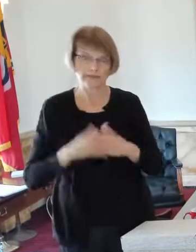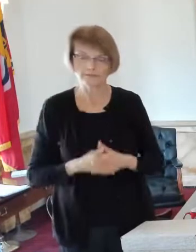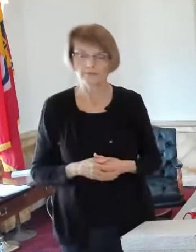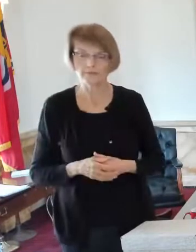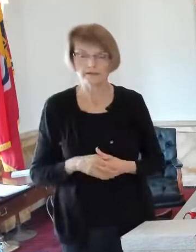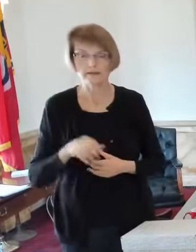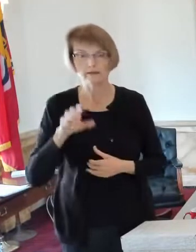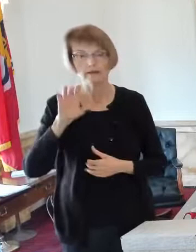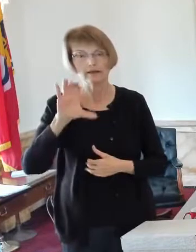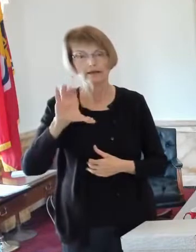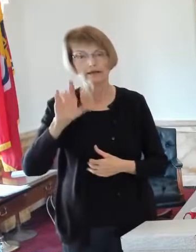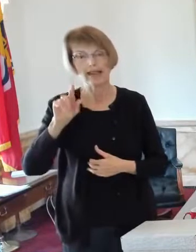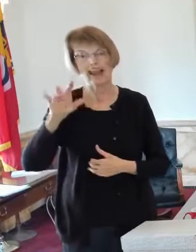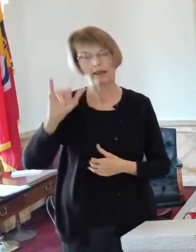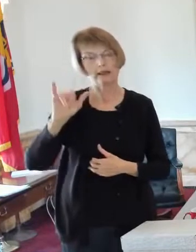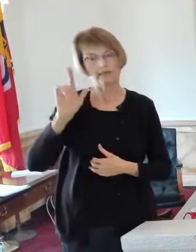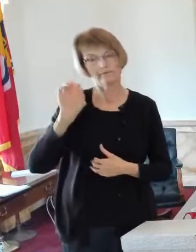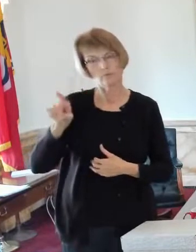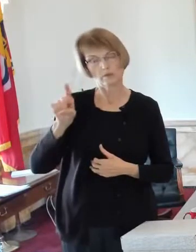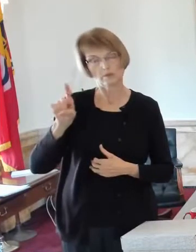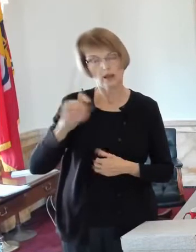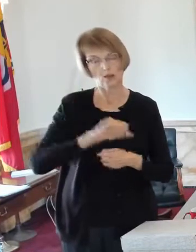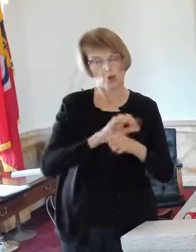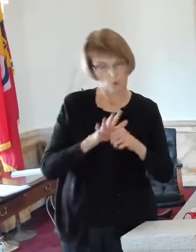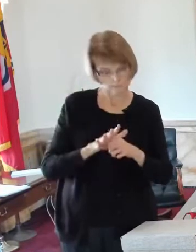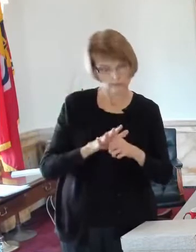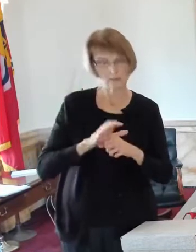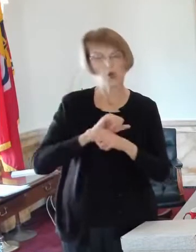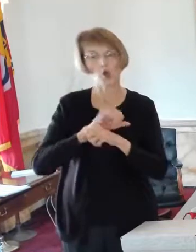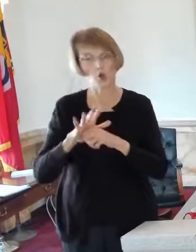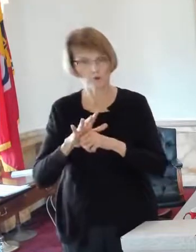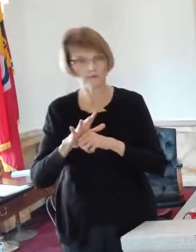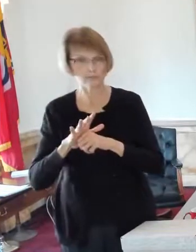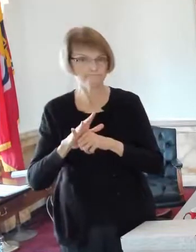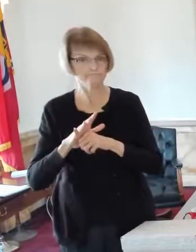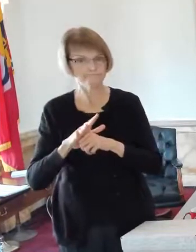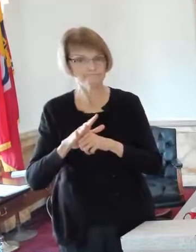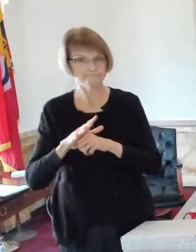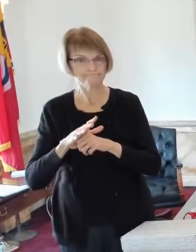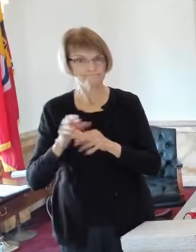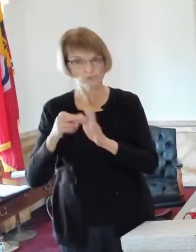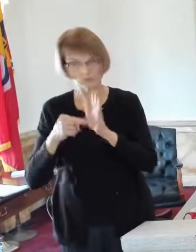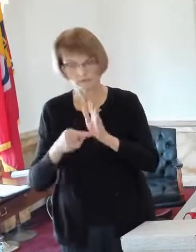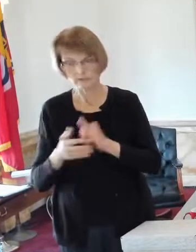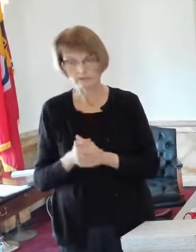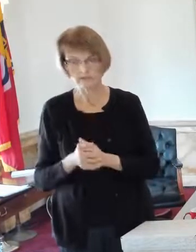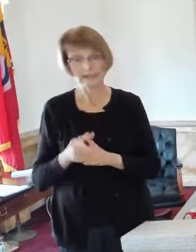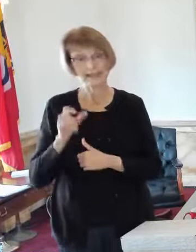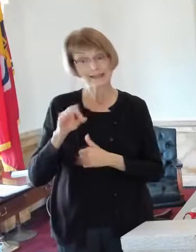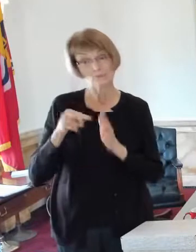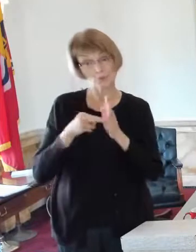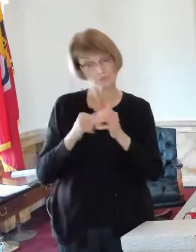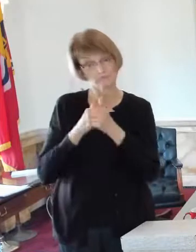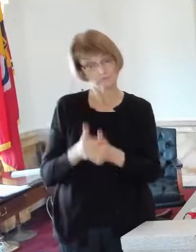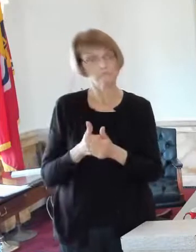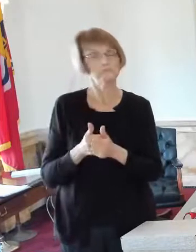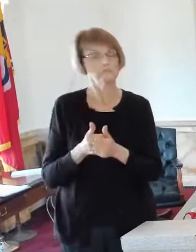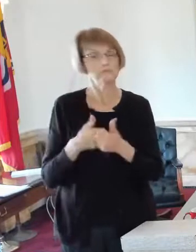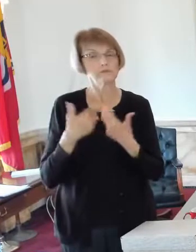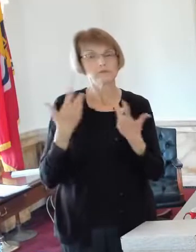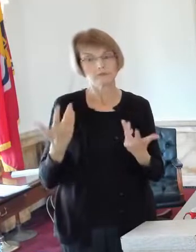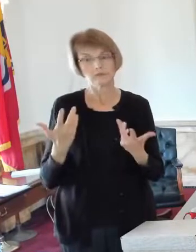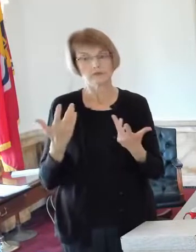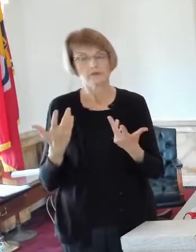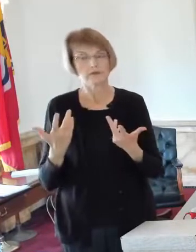Kaylee. This is back on COVID and restrictions. If they're going to stay in place, what are the current expectations or the